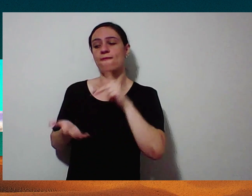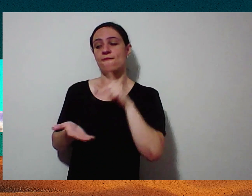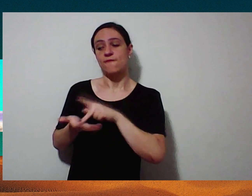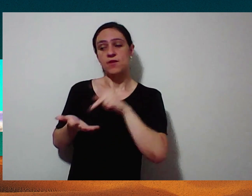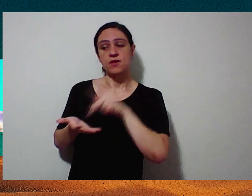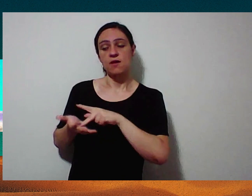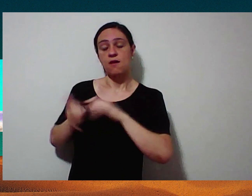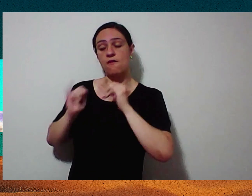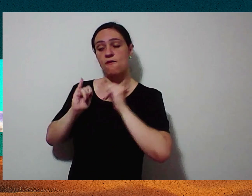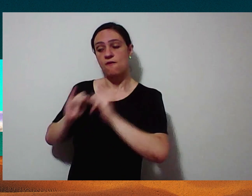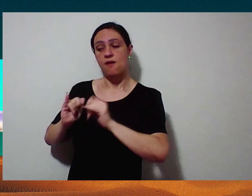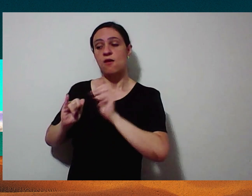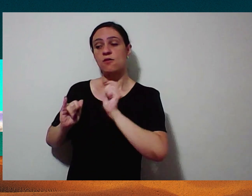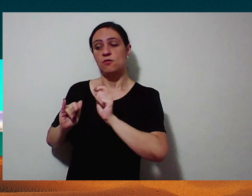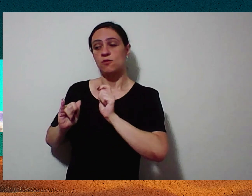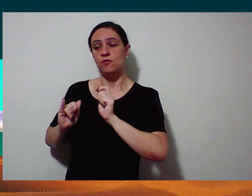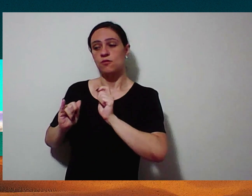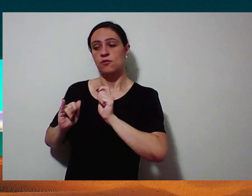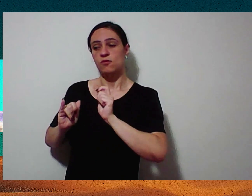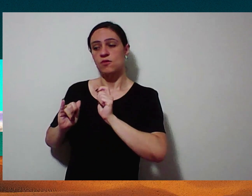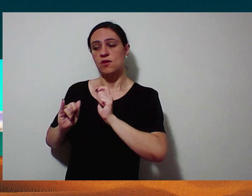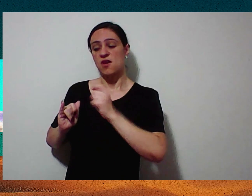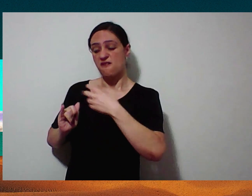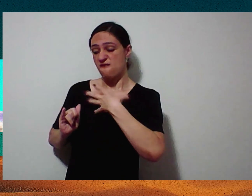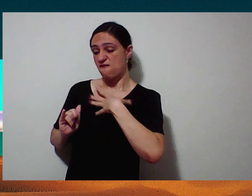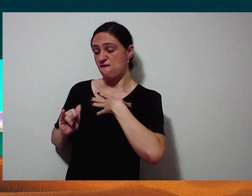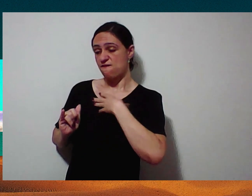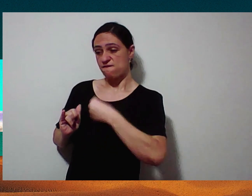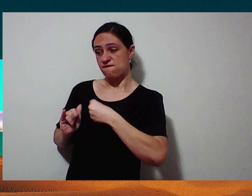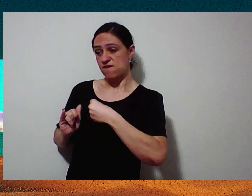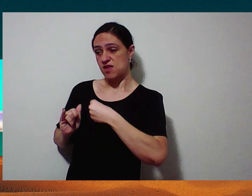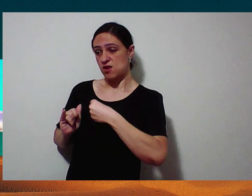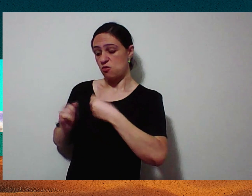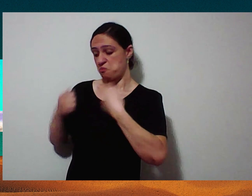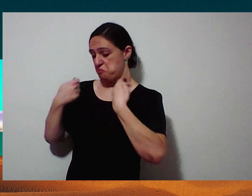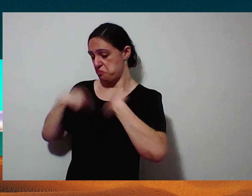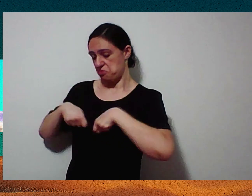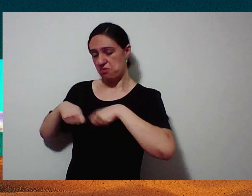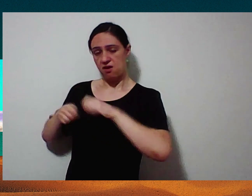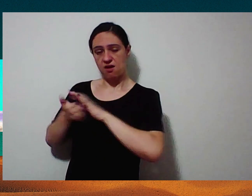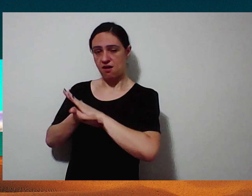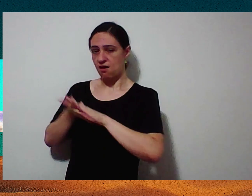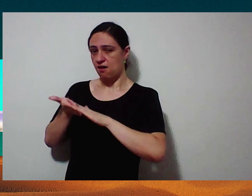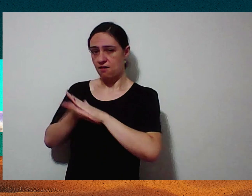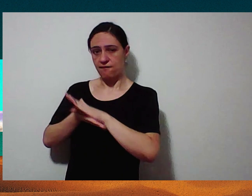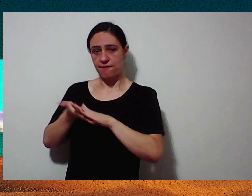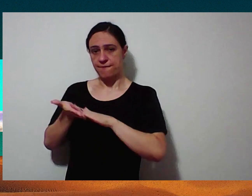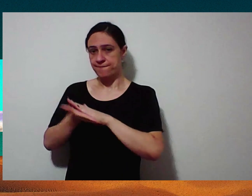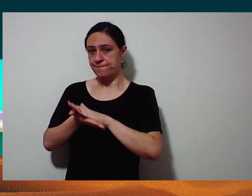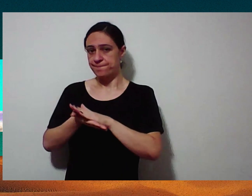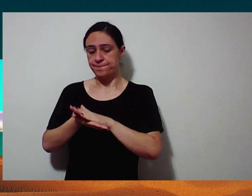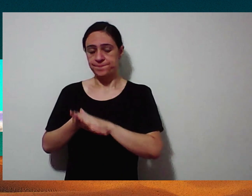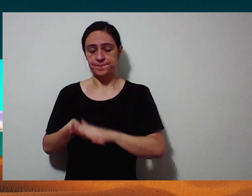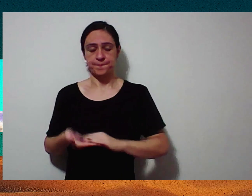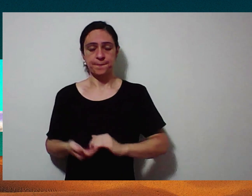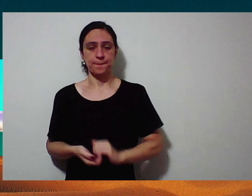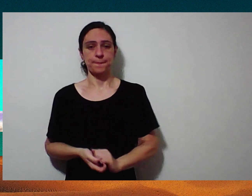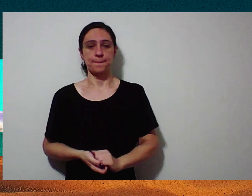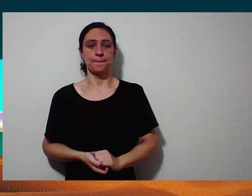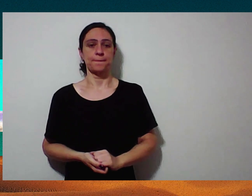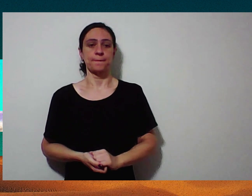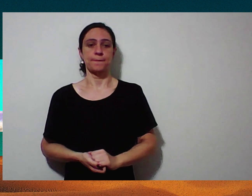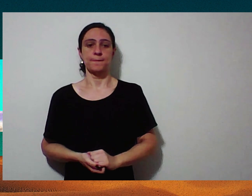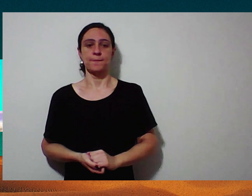filho nada pode fazer de si mesmo. Jesus said, most assuredly I say to you that the Son can do nothing